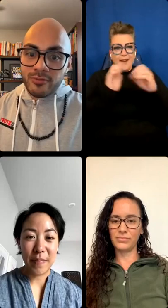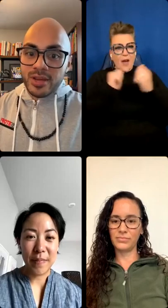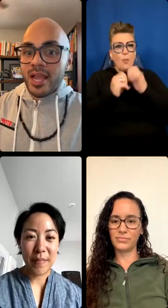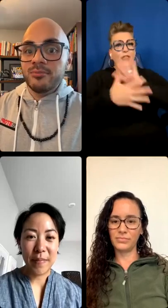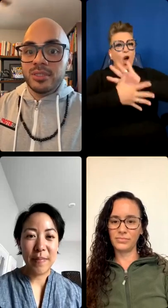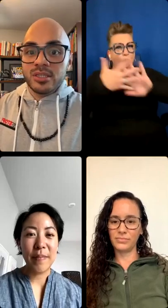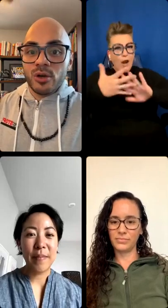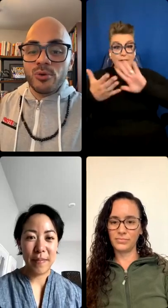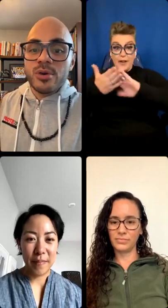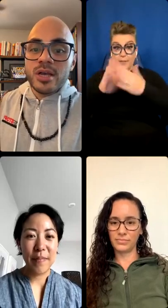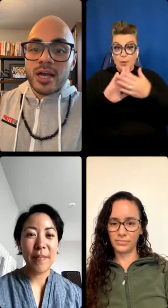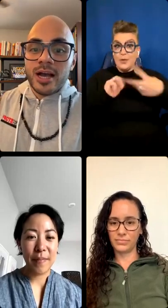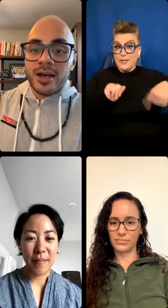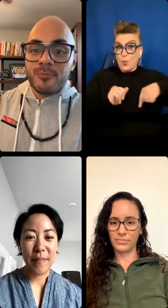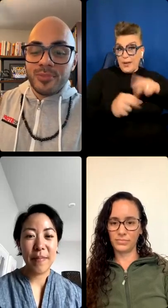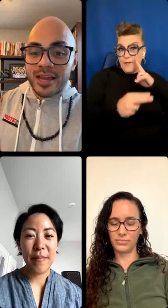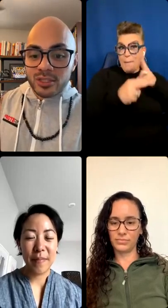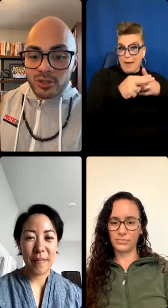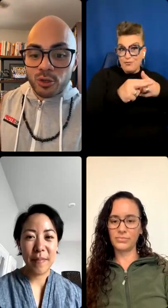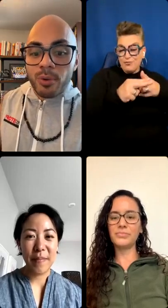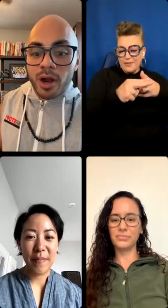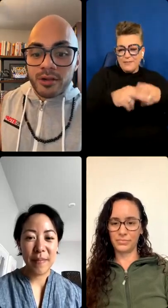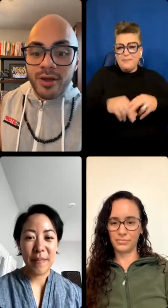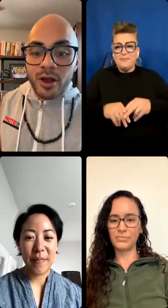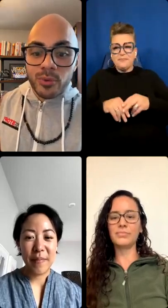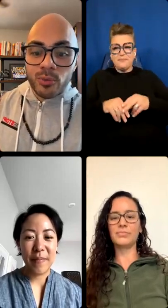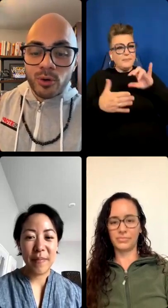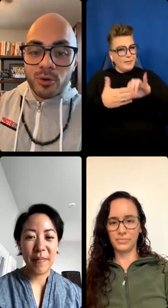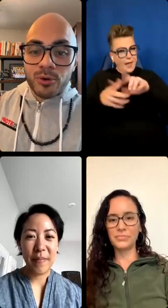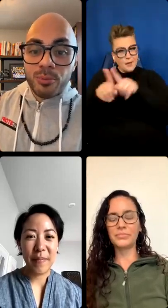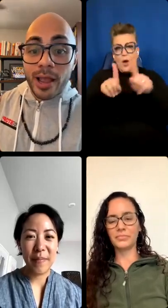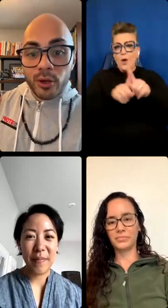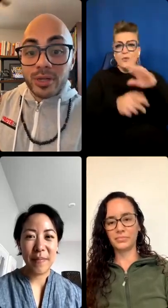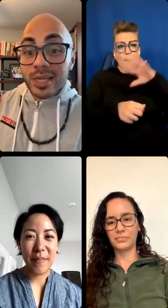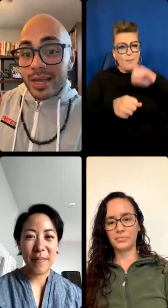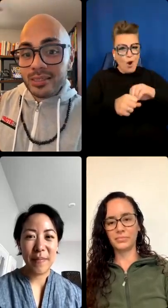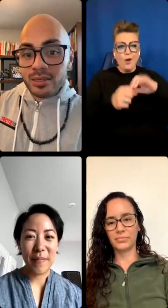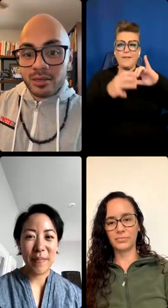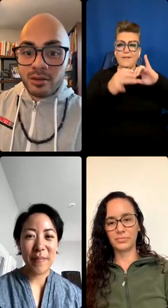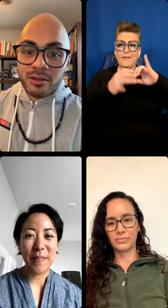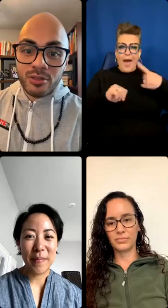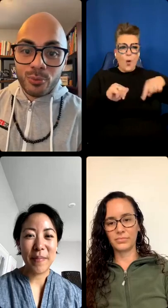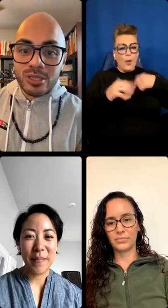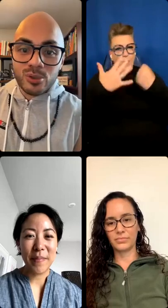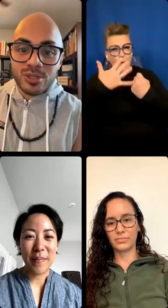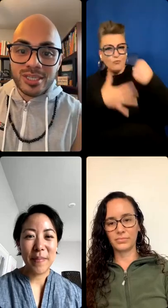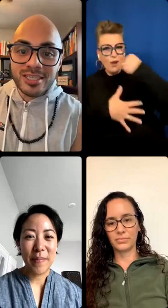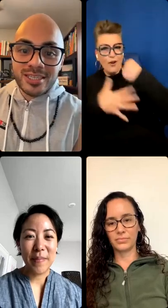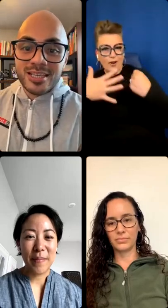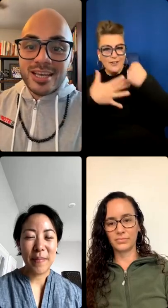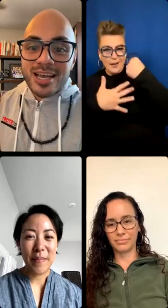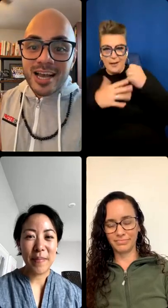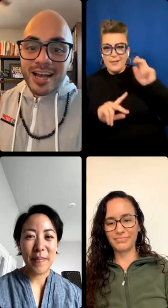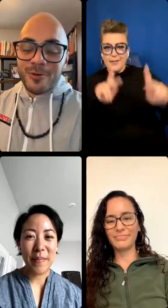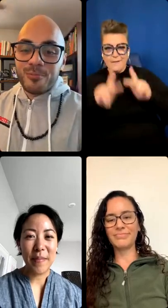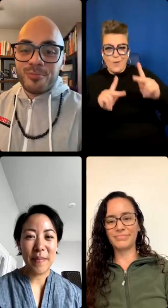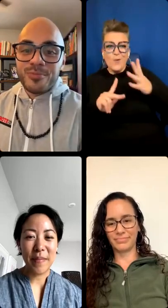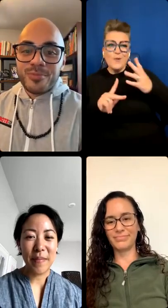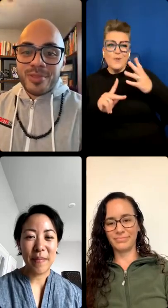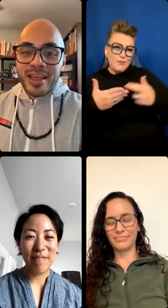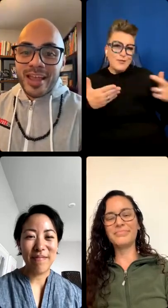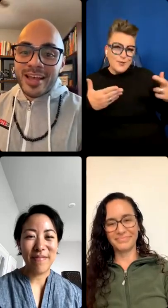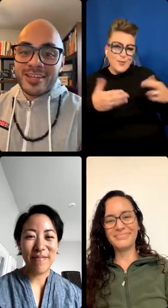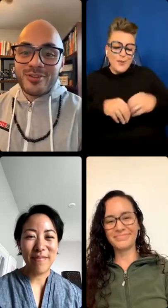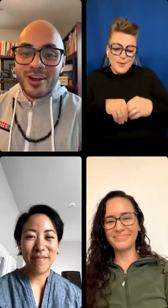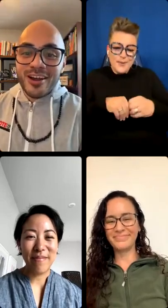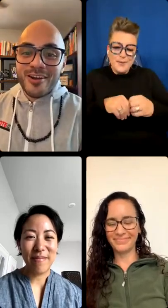that we have named. And so that is also part of how we will prioritize the resources.